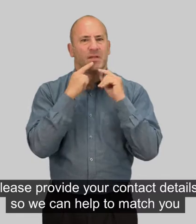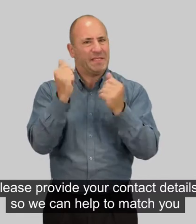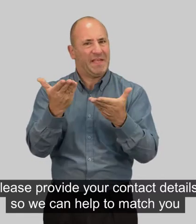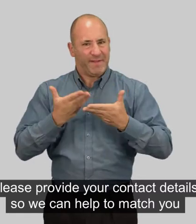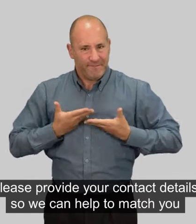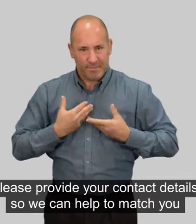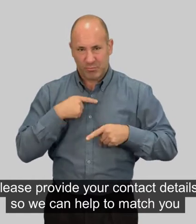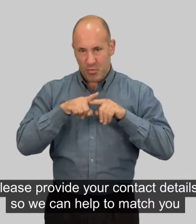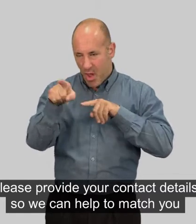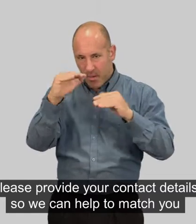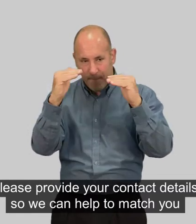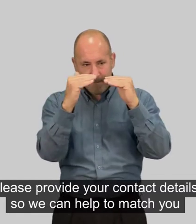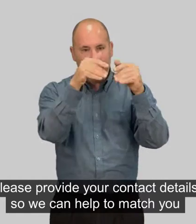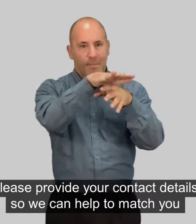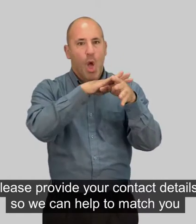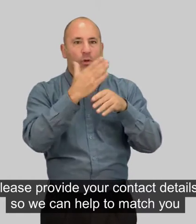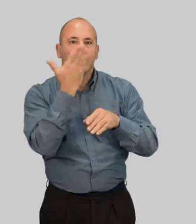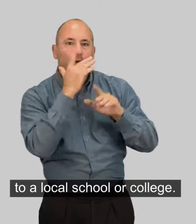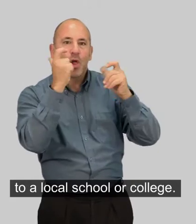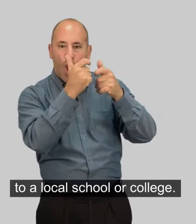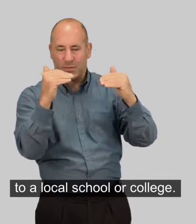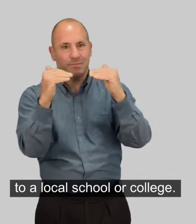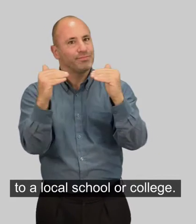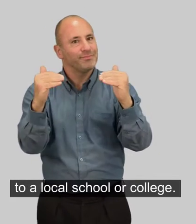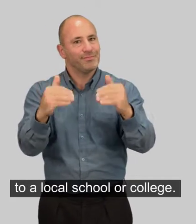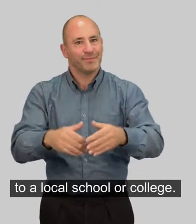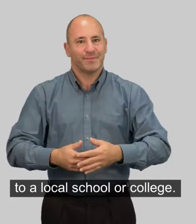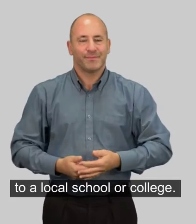contact details so we can help to match you to a local school or college.